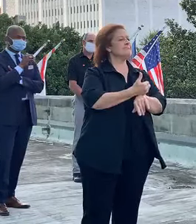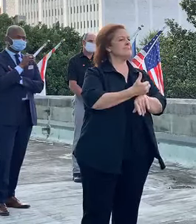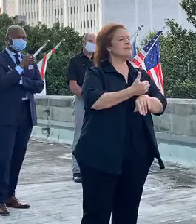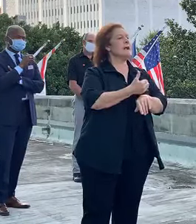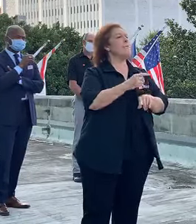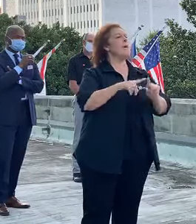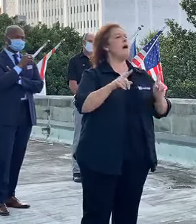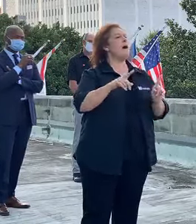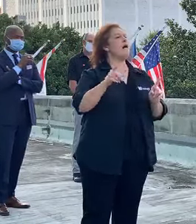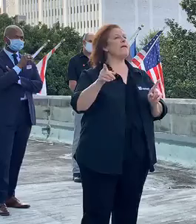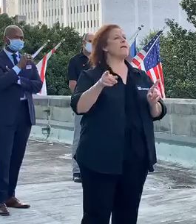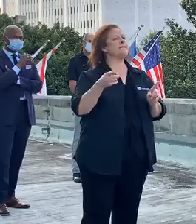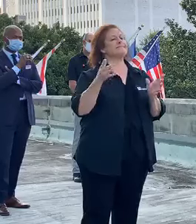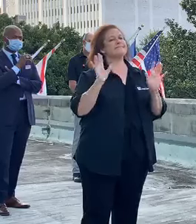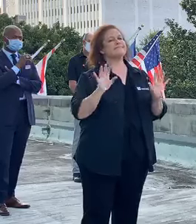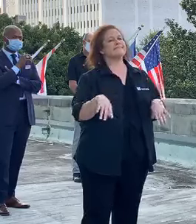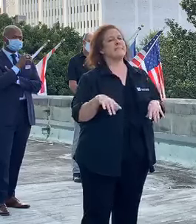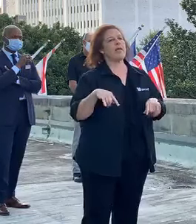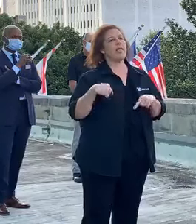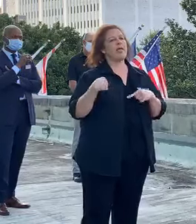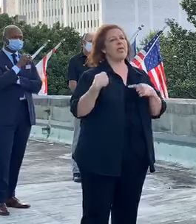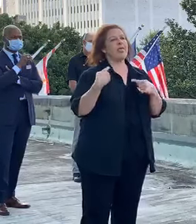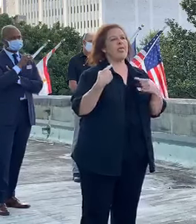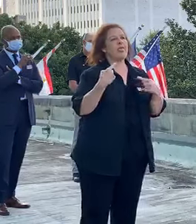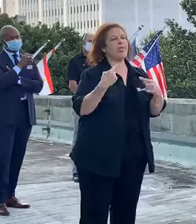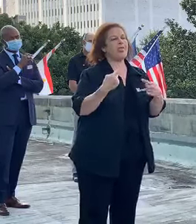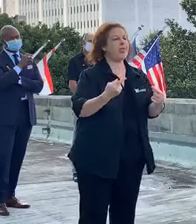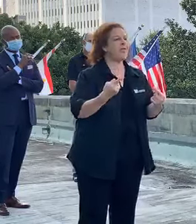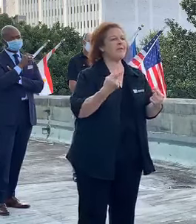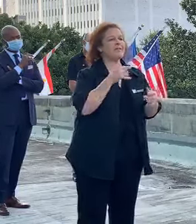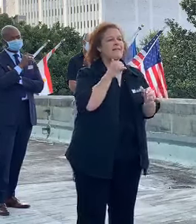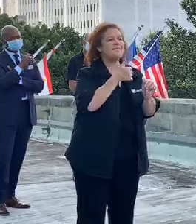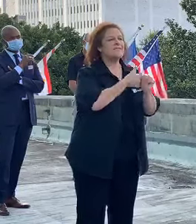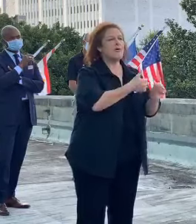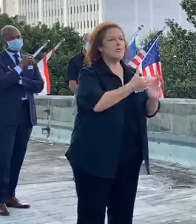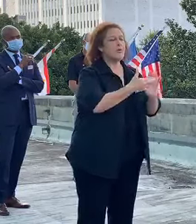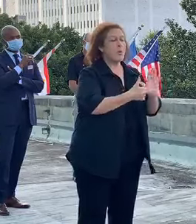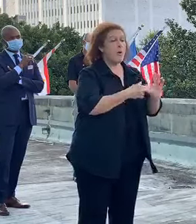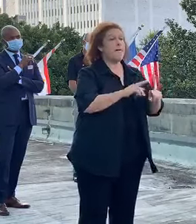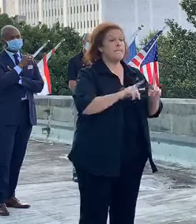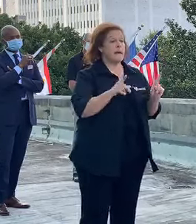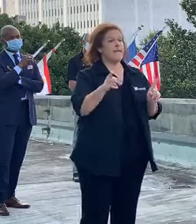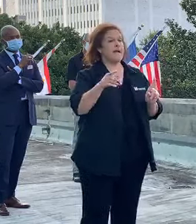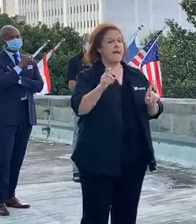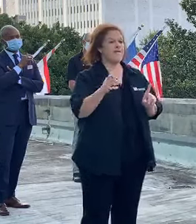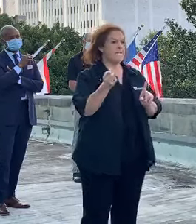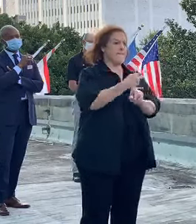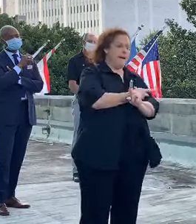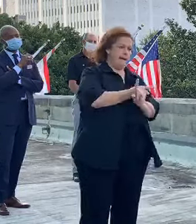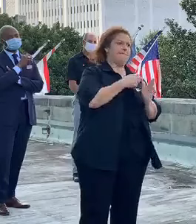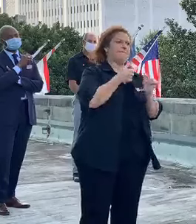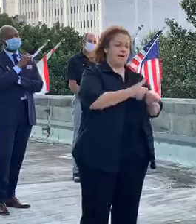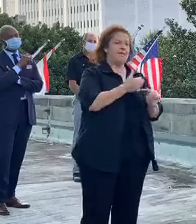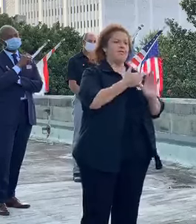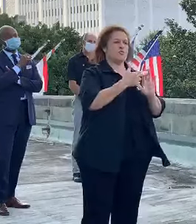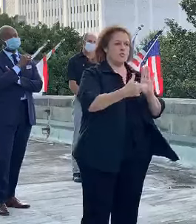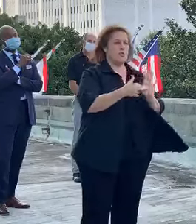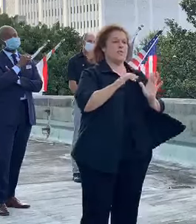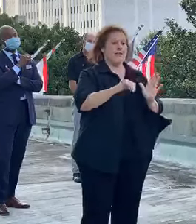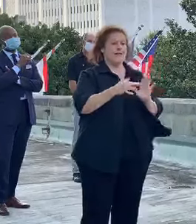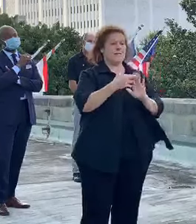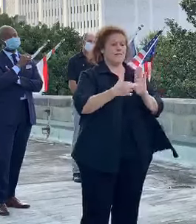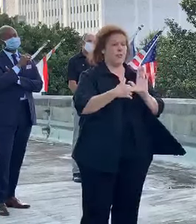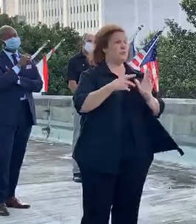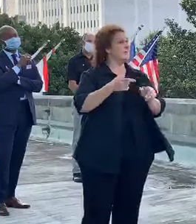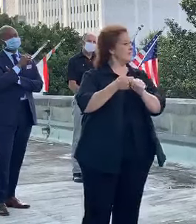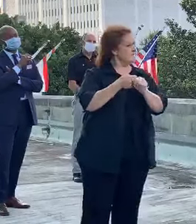of ignored, over time. But I'm confident that those guidelines will protect our people,